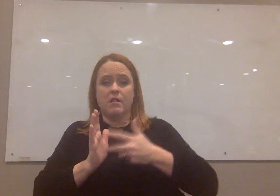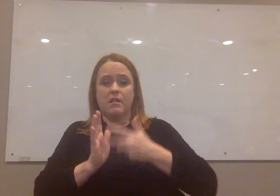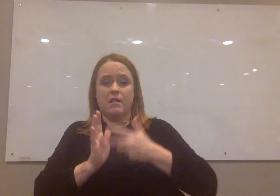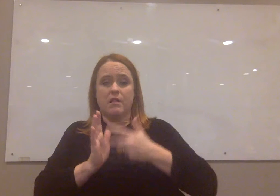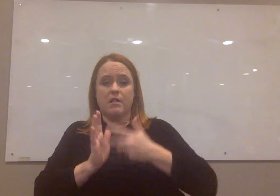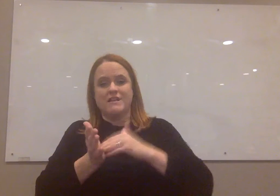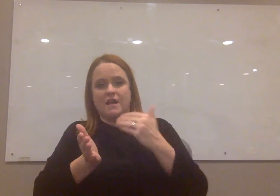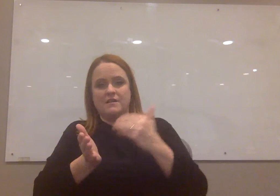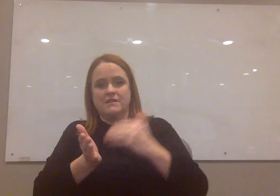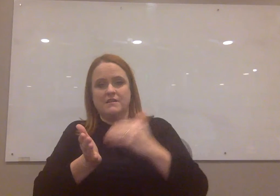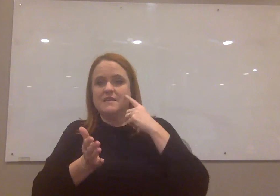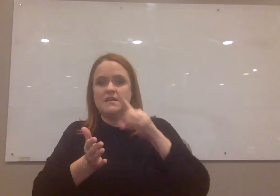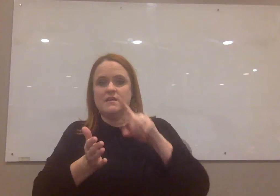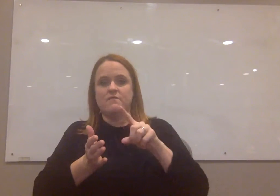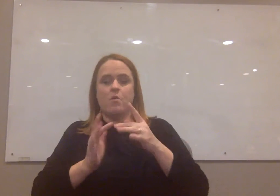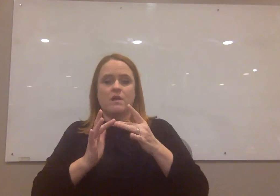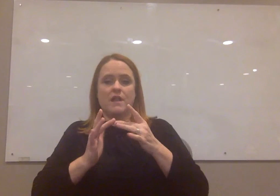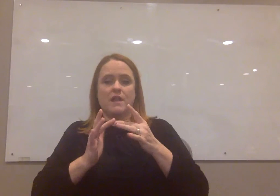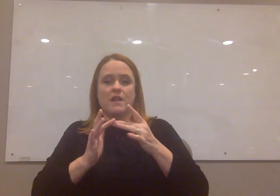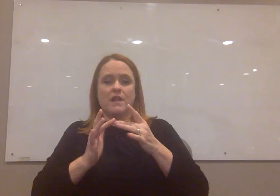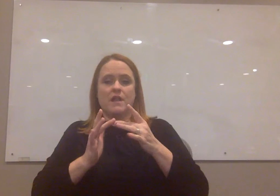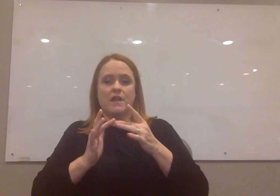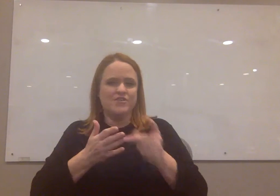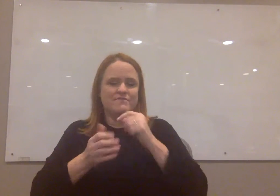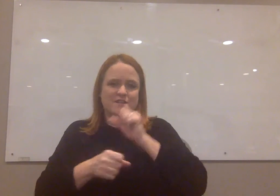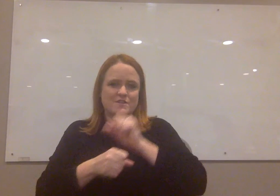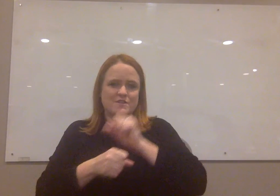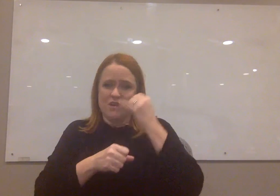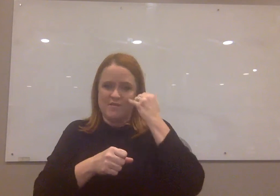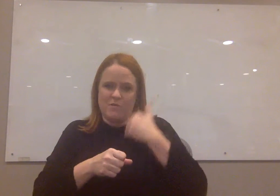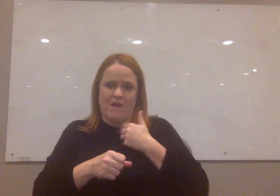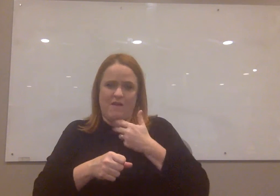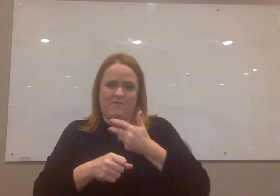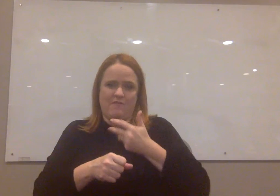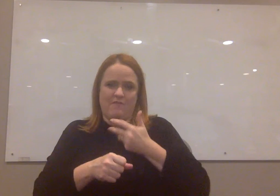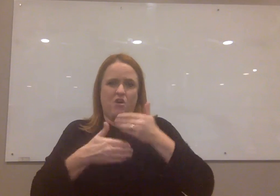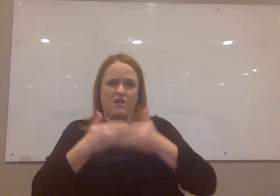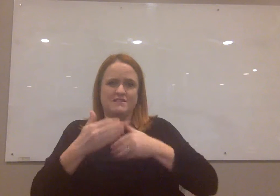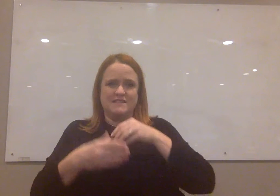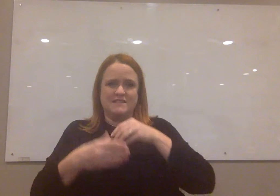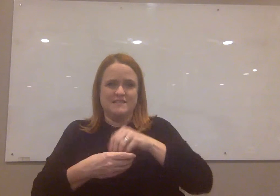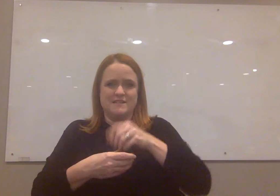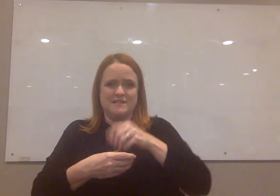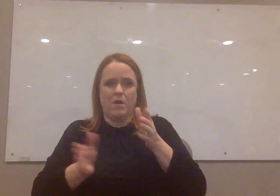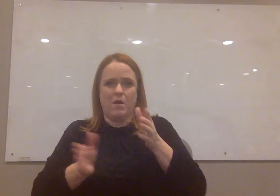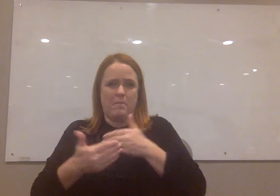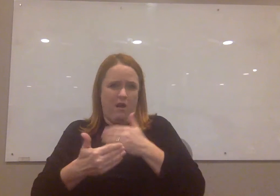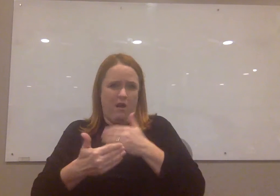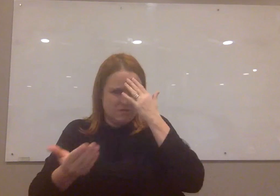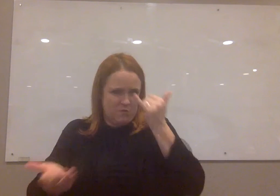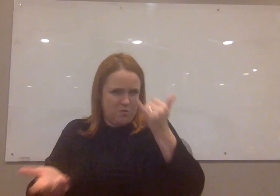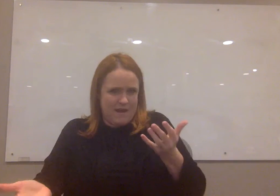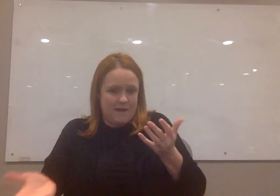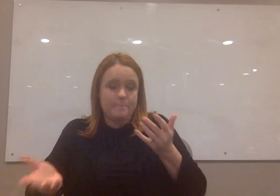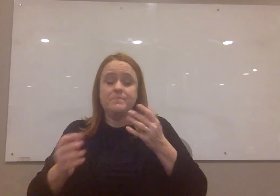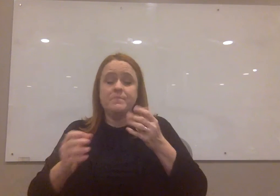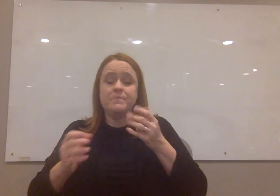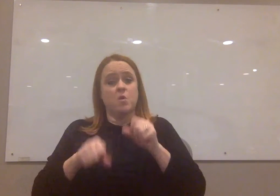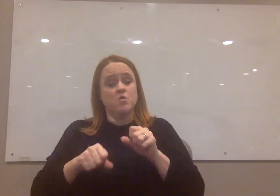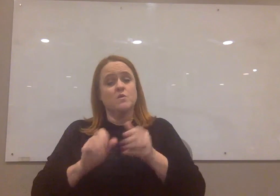running 3 OS processes in one box. Like, why do that? Yeah. So if you can get away with running it very light